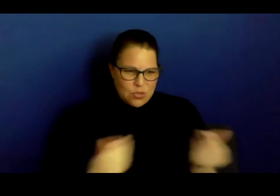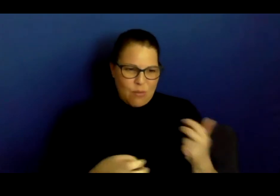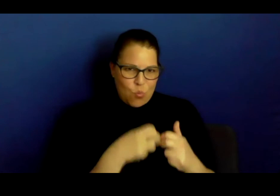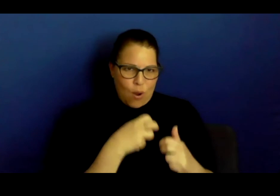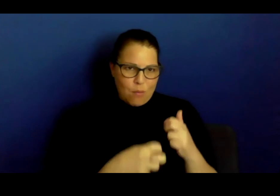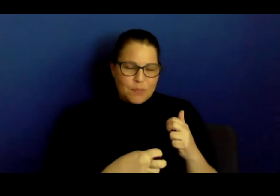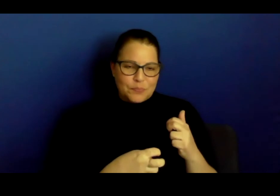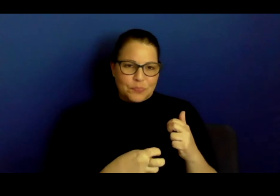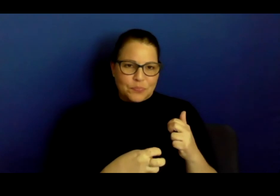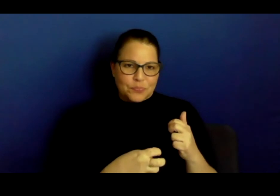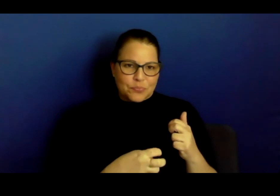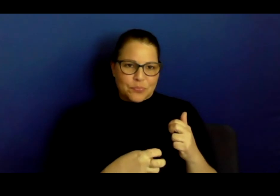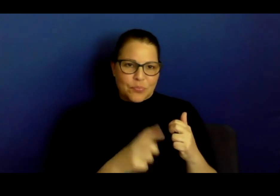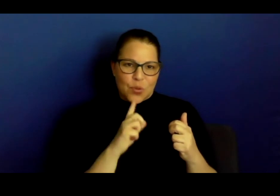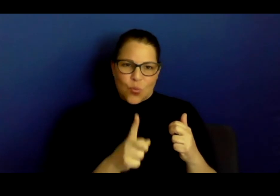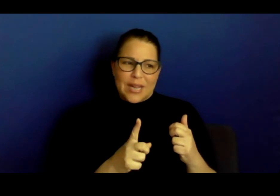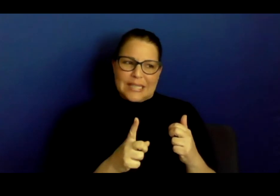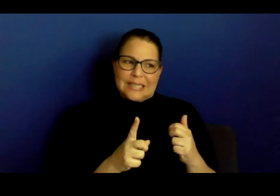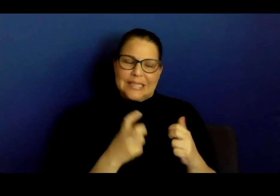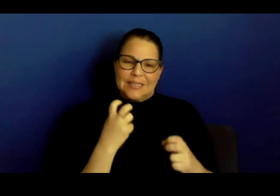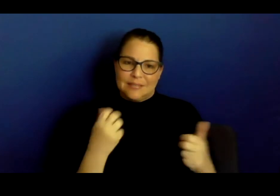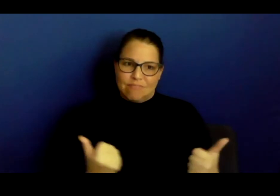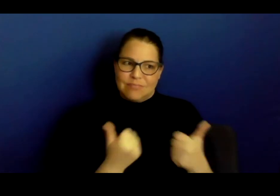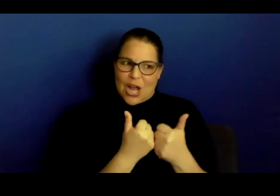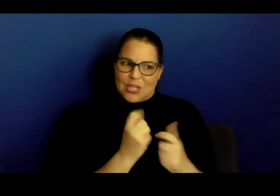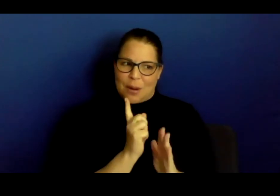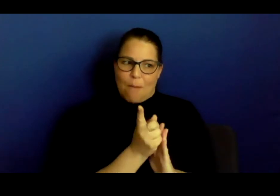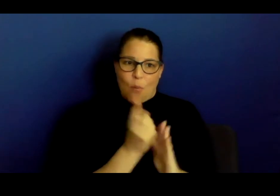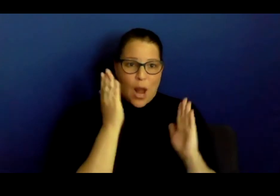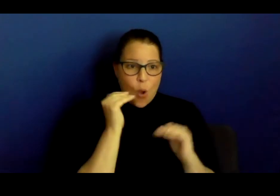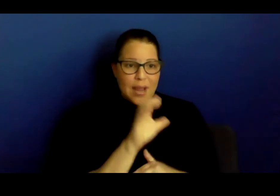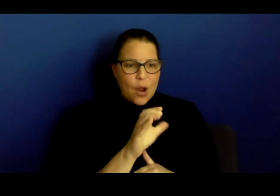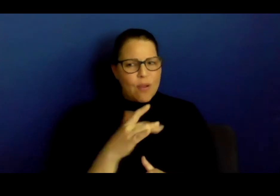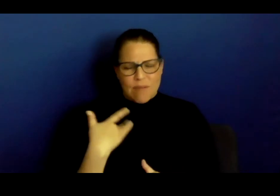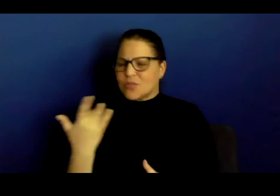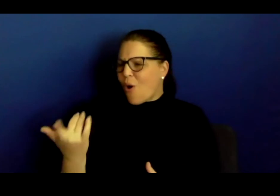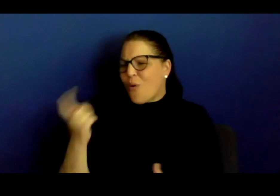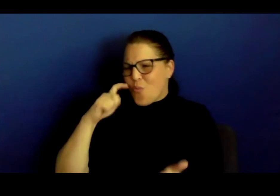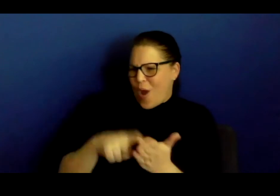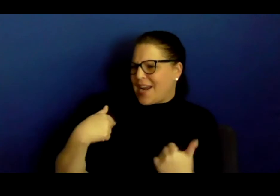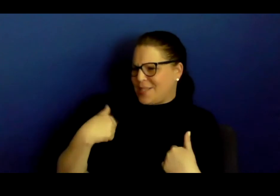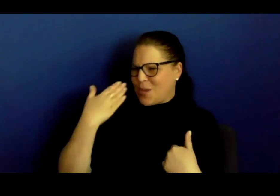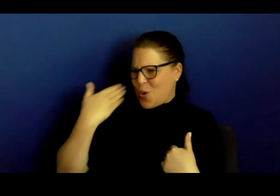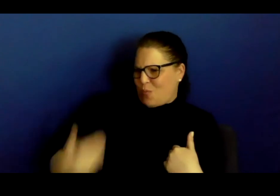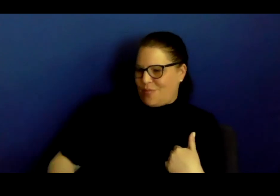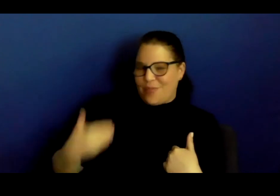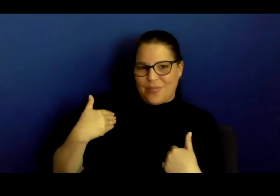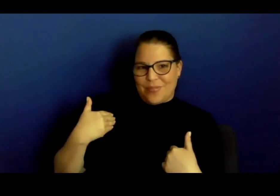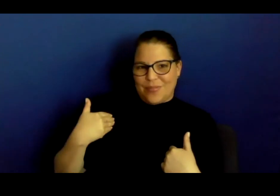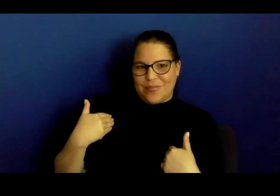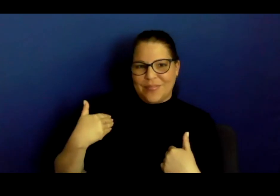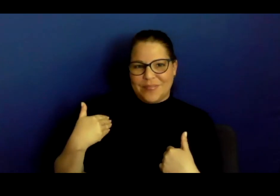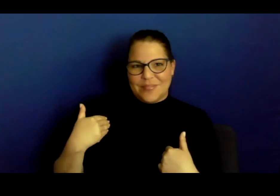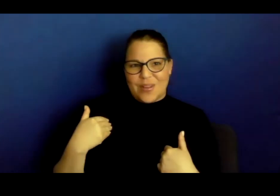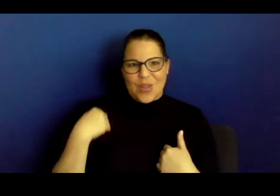even though that was a hard moment, I hope, Carrie, that you feel seen. And the way you nod your face, it will give